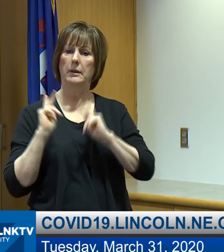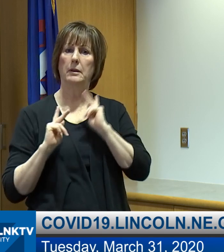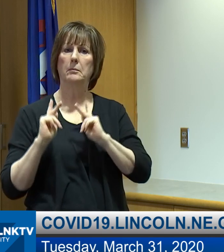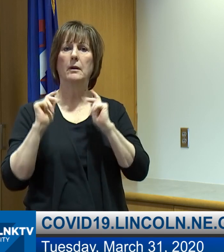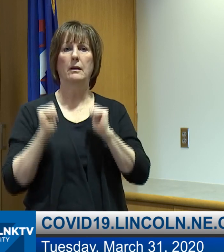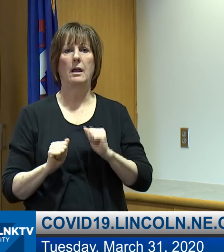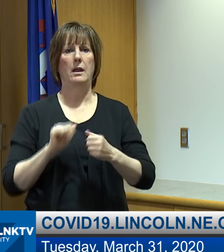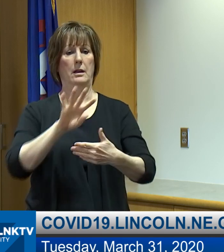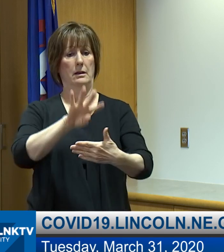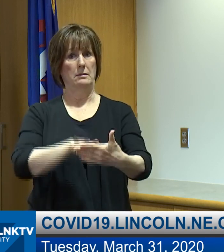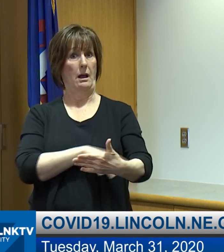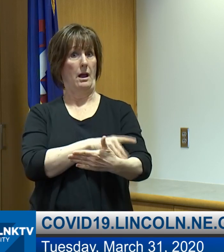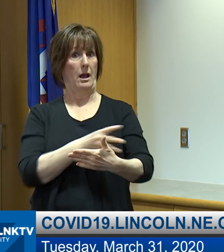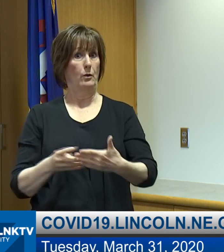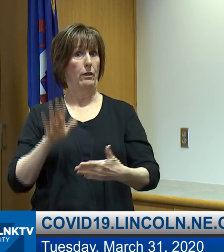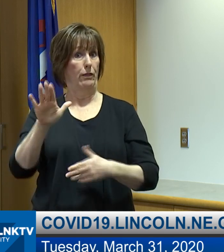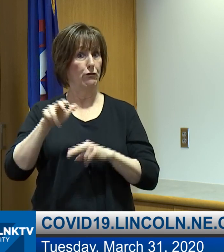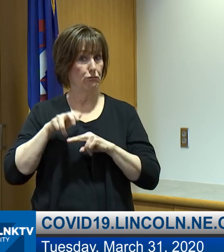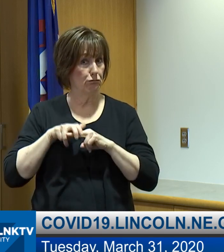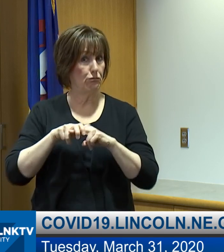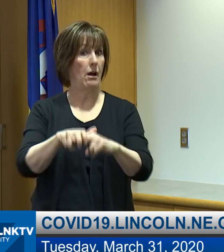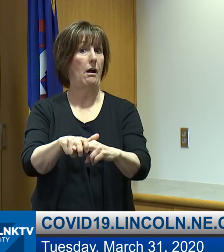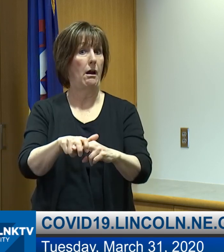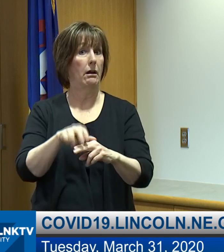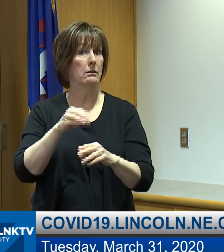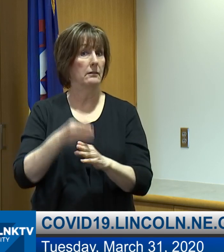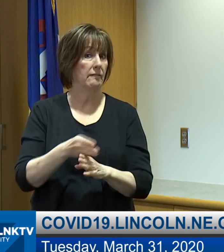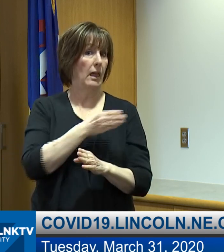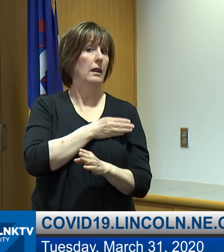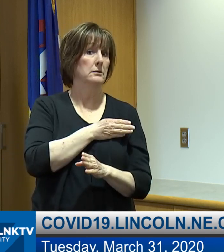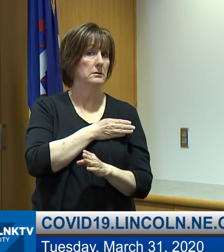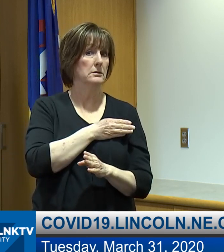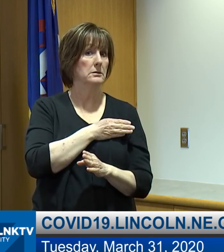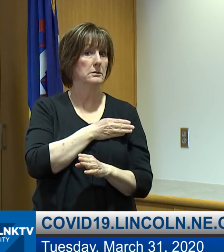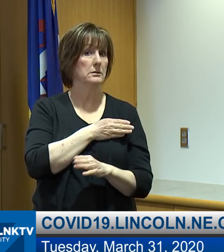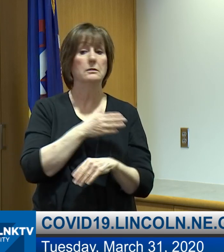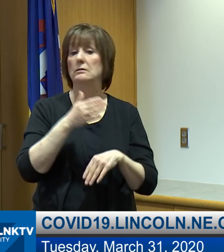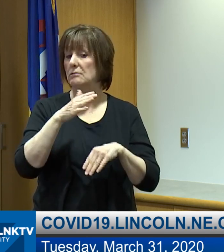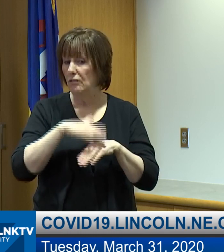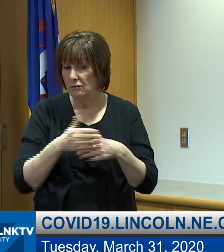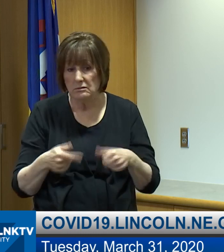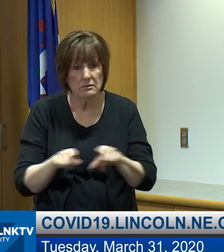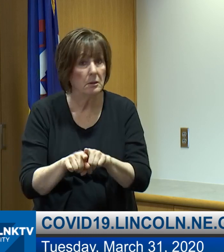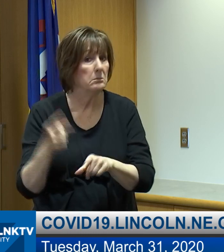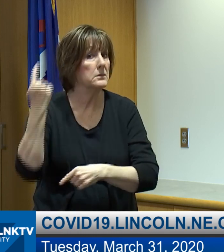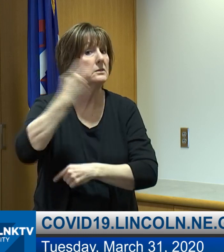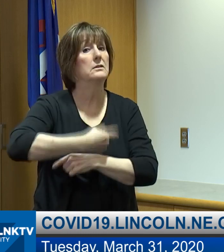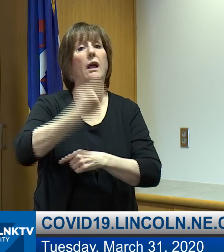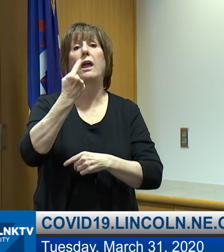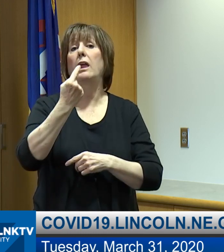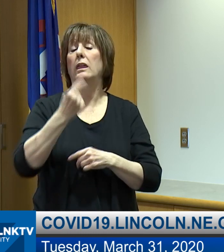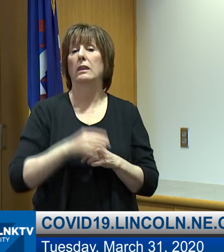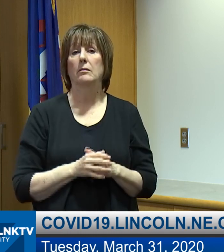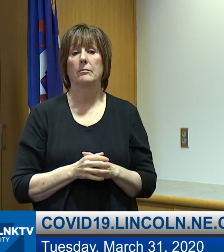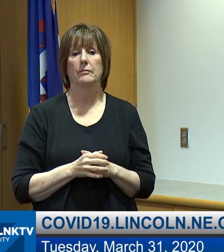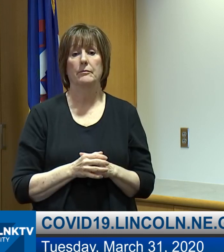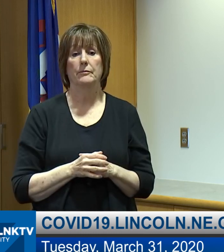to schedule their rides on the same day and